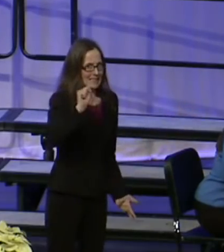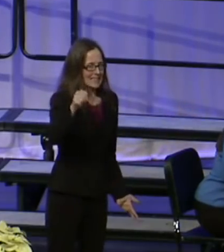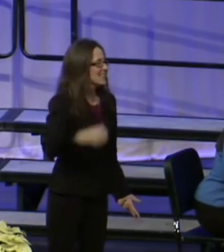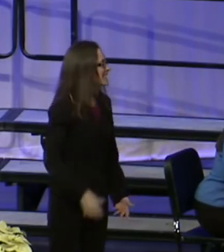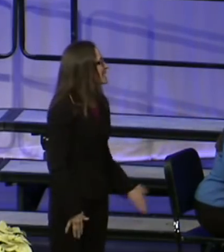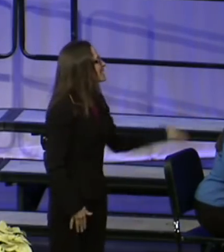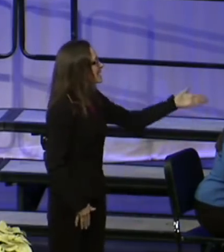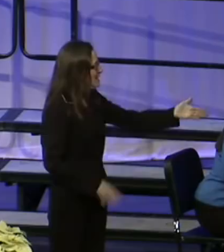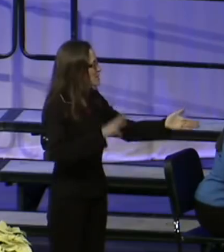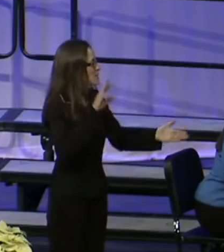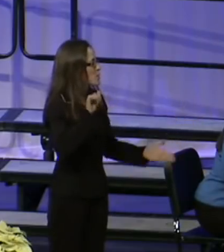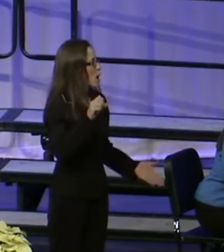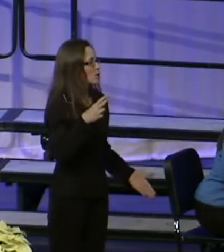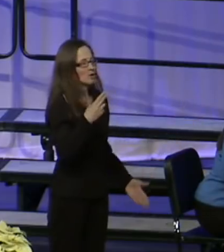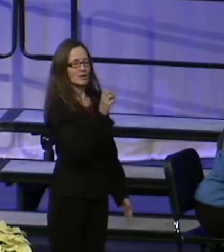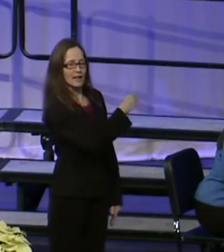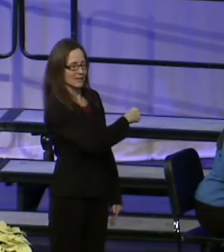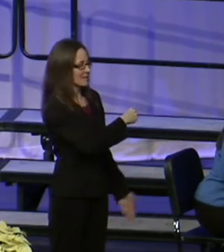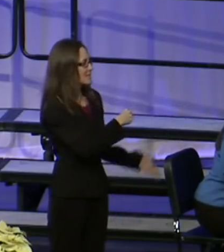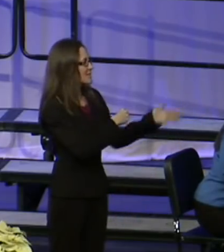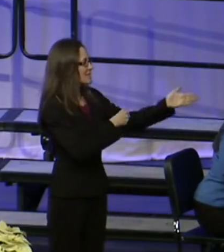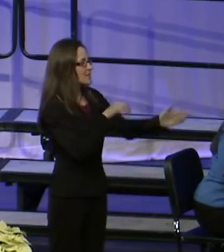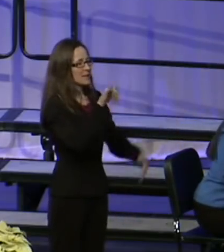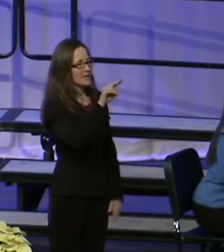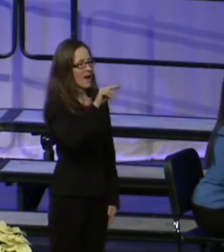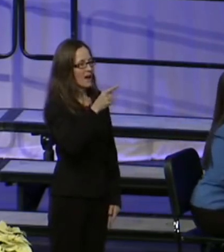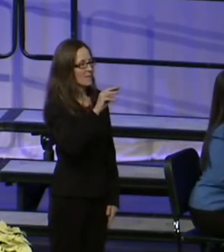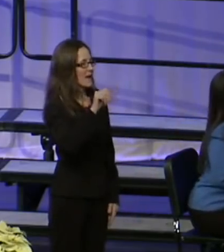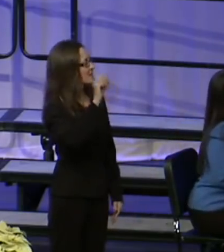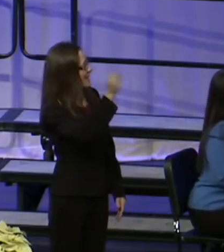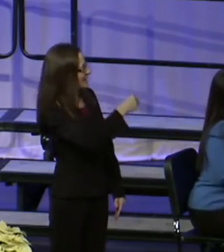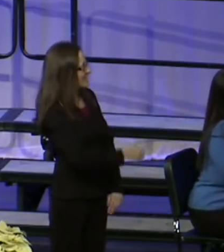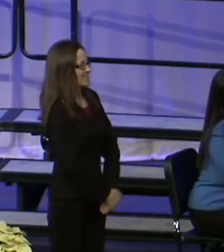Yes. Mr. Yungmann. Yes.